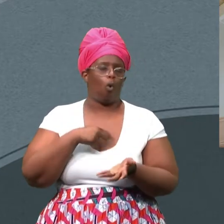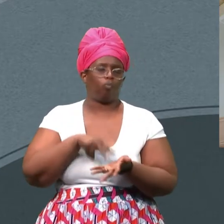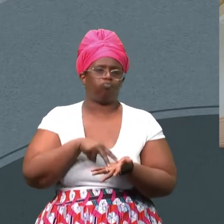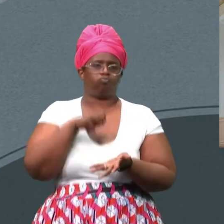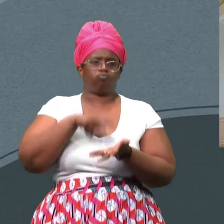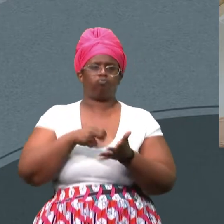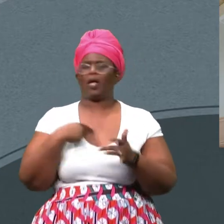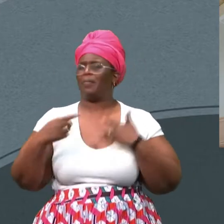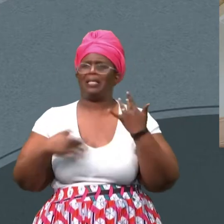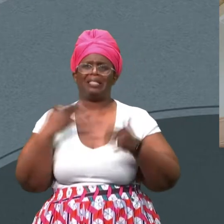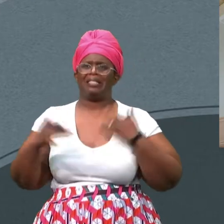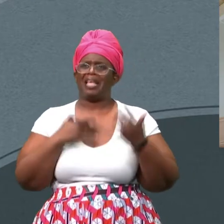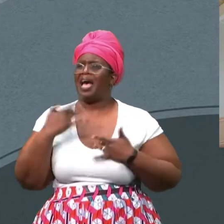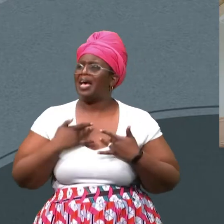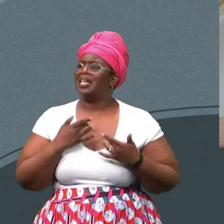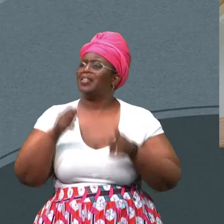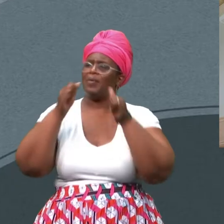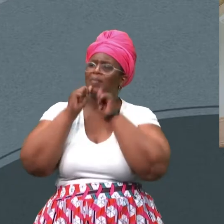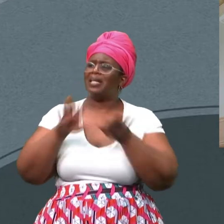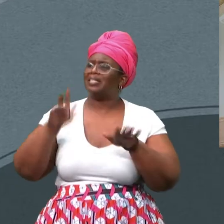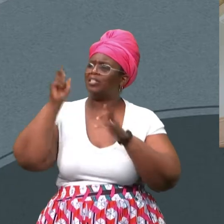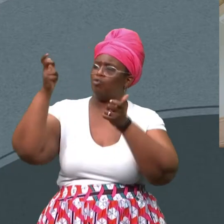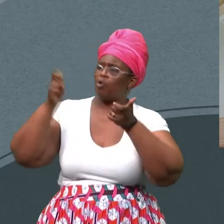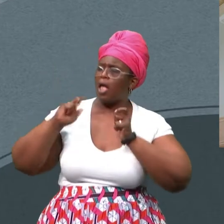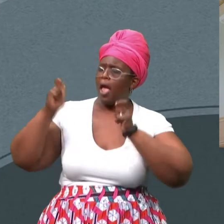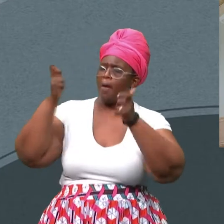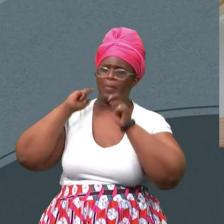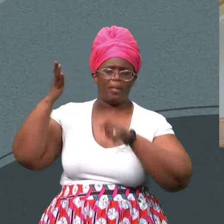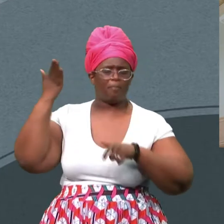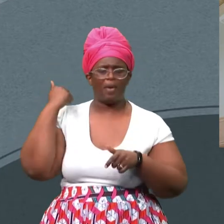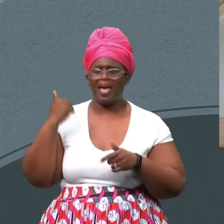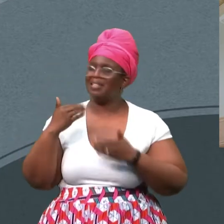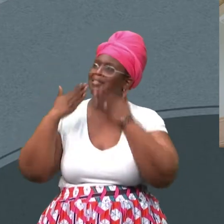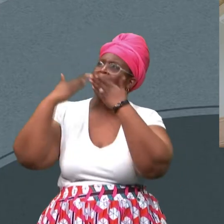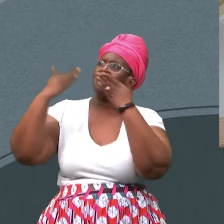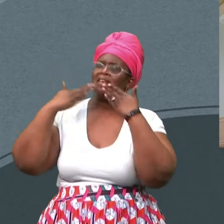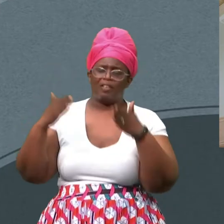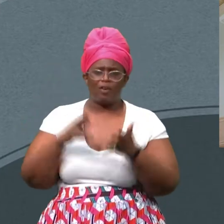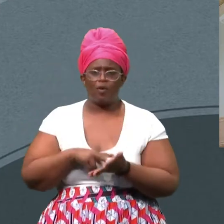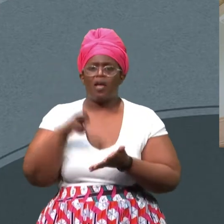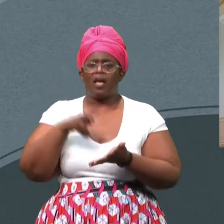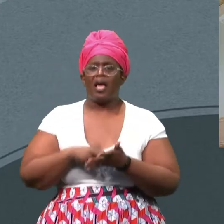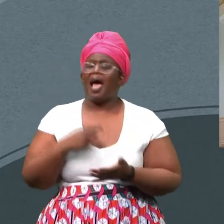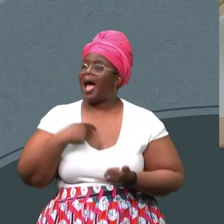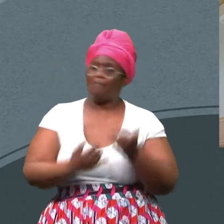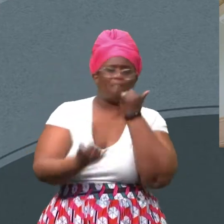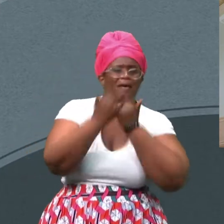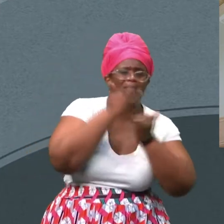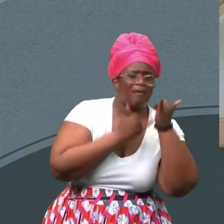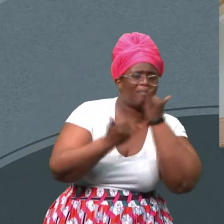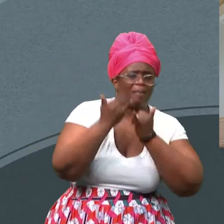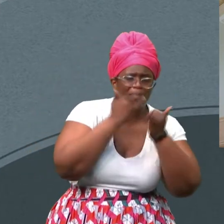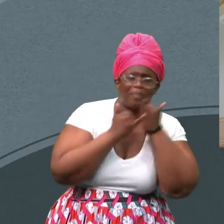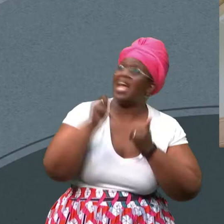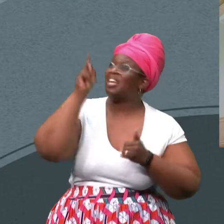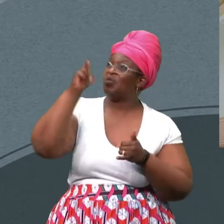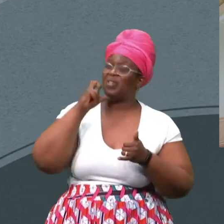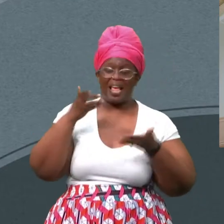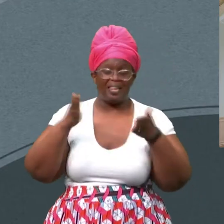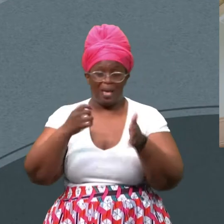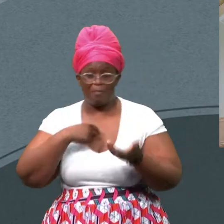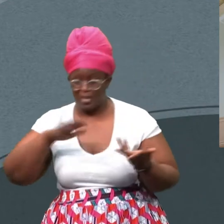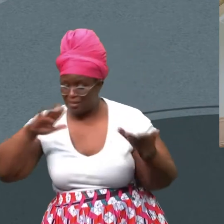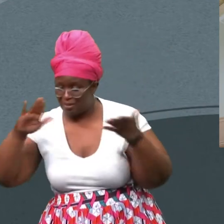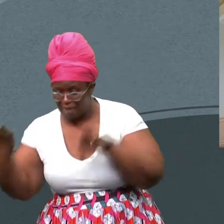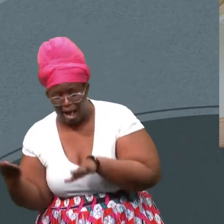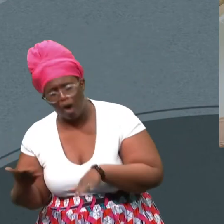blessed me to get on the other side of, over all the mistakes that you didn't let me die in. I hear the Lord. I said over all the mistakes